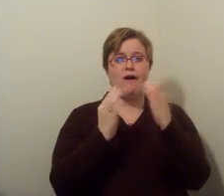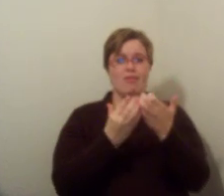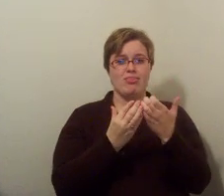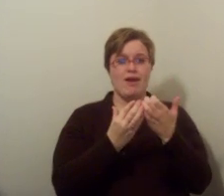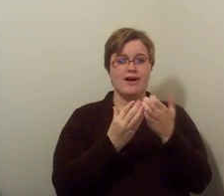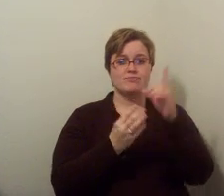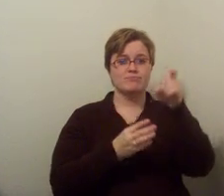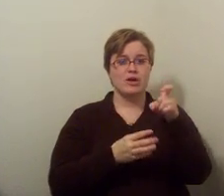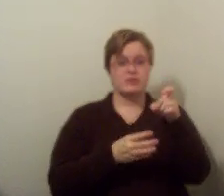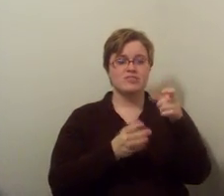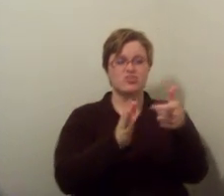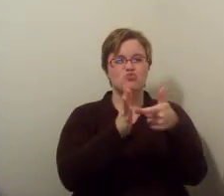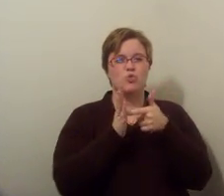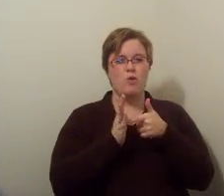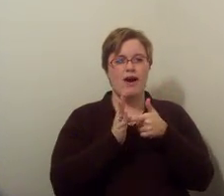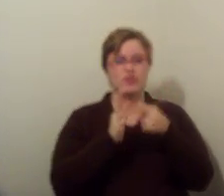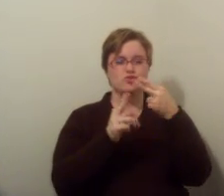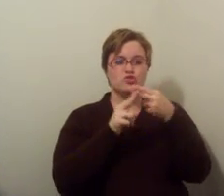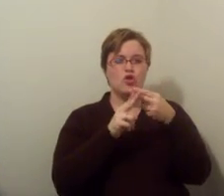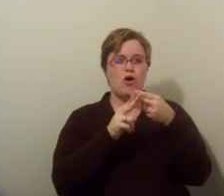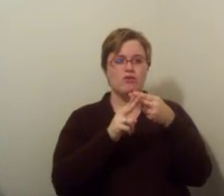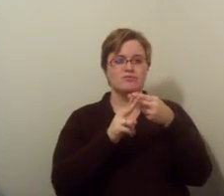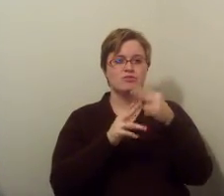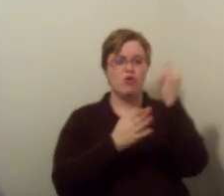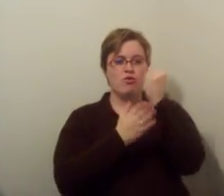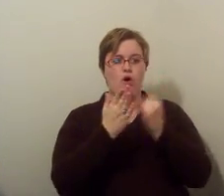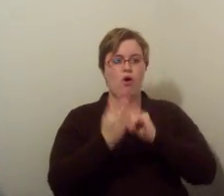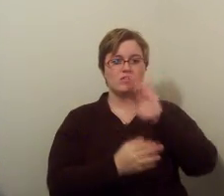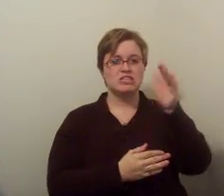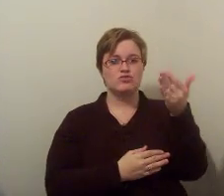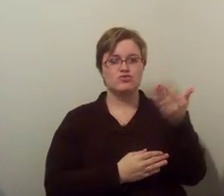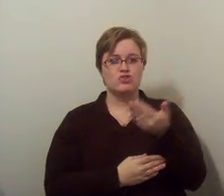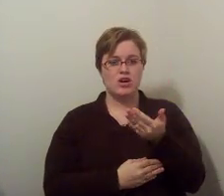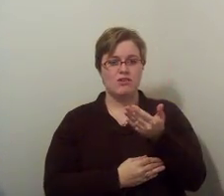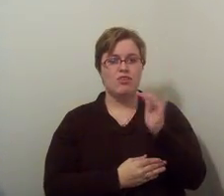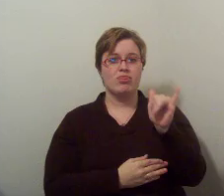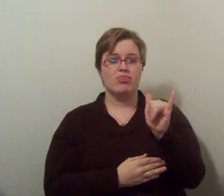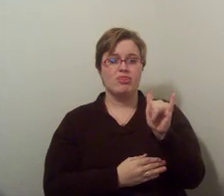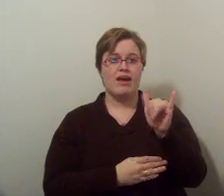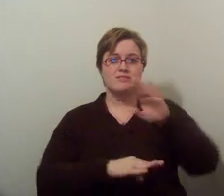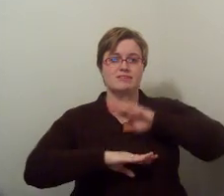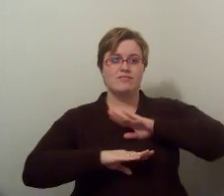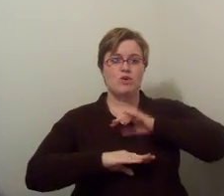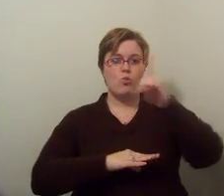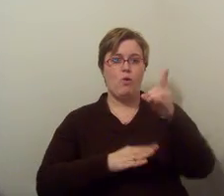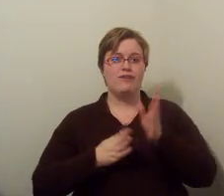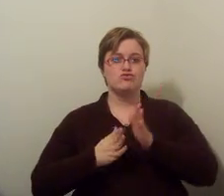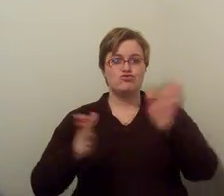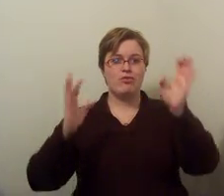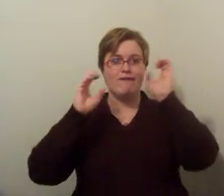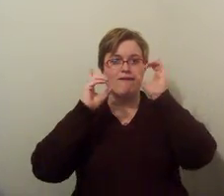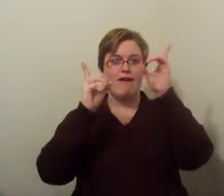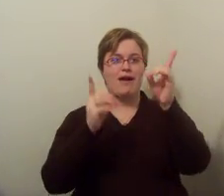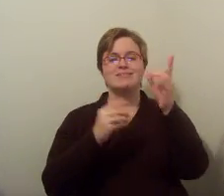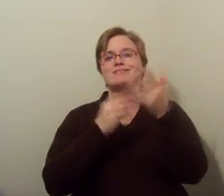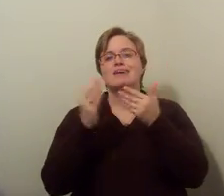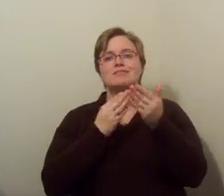Art. And that would be one of the requirements for general ed, no matter what your major was.